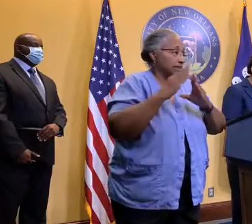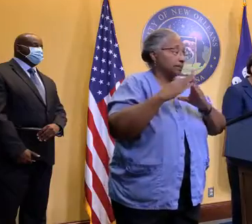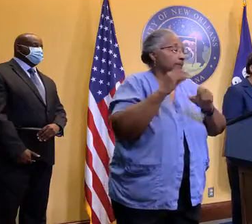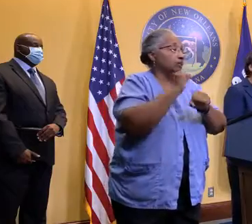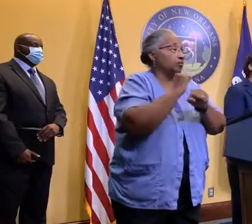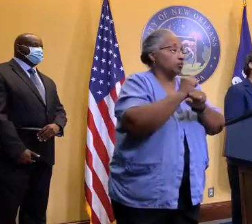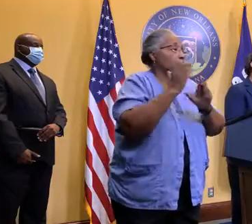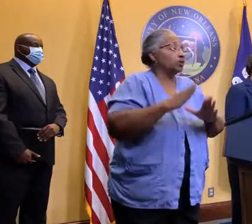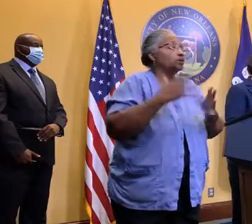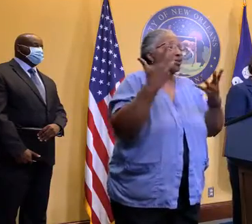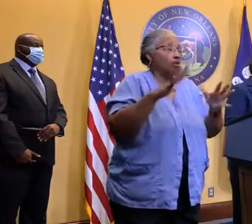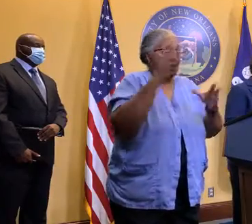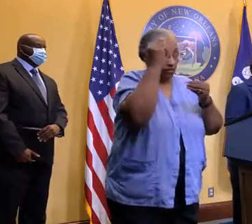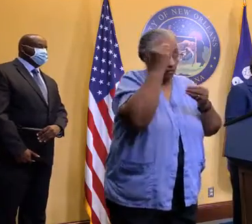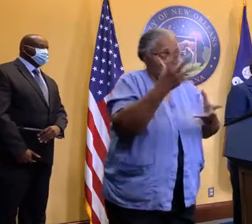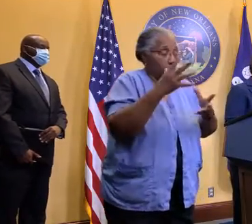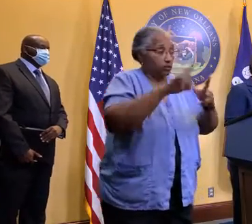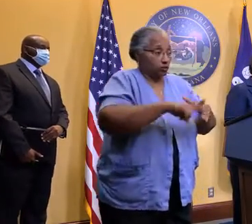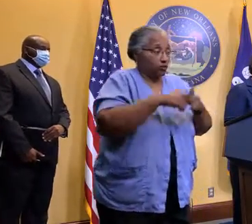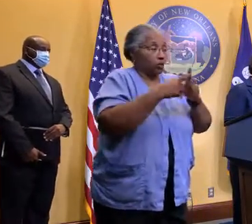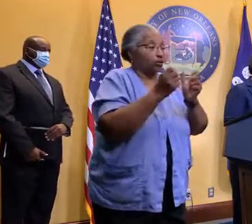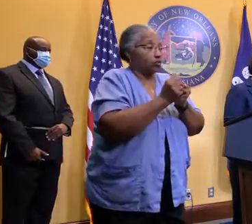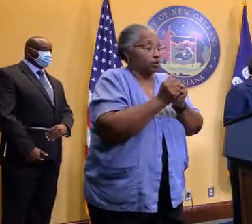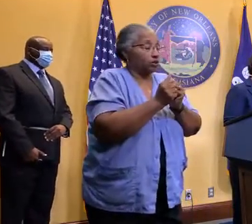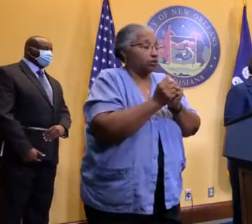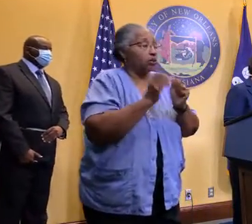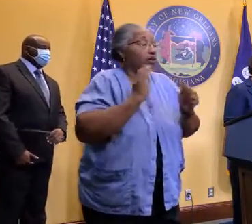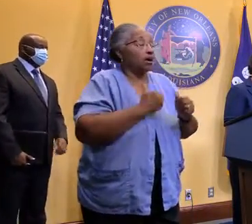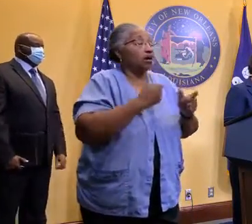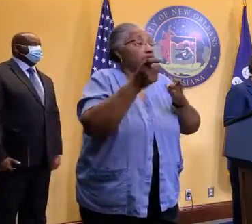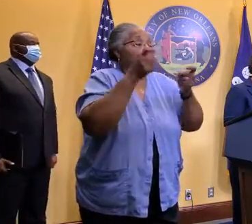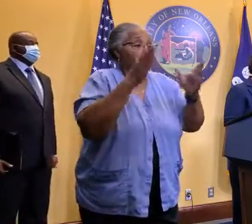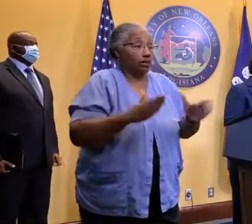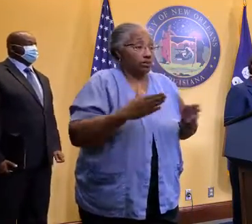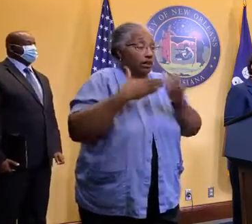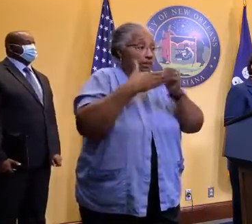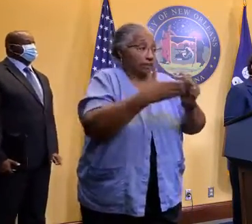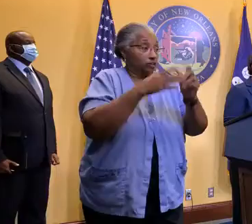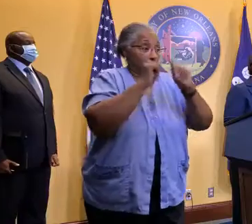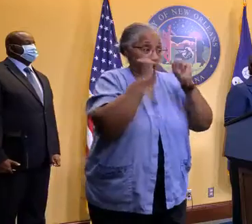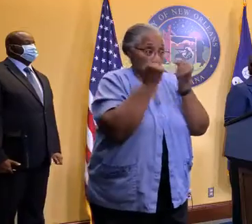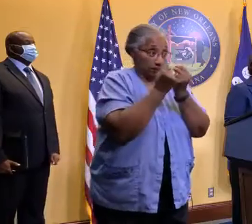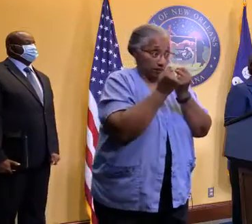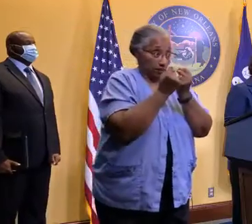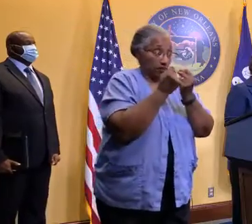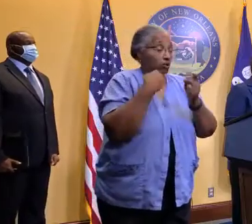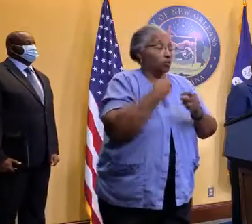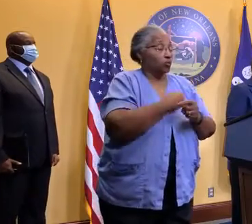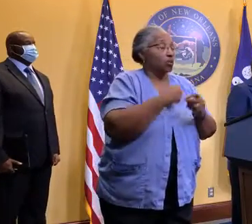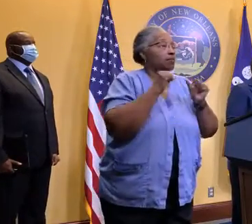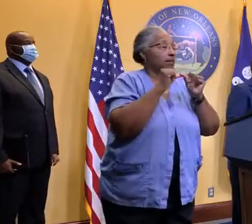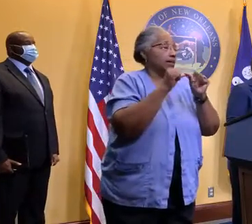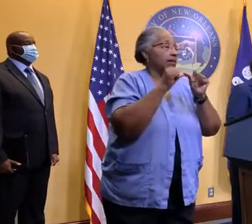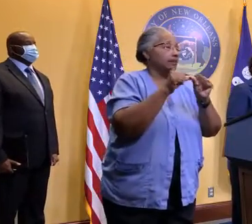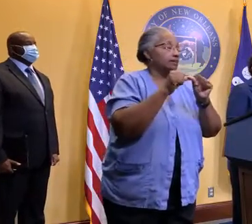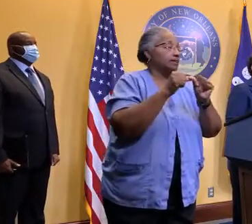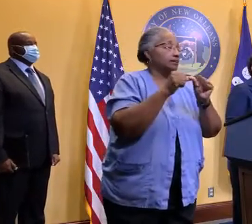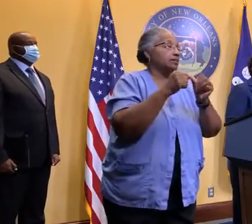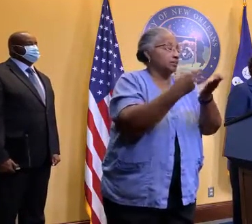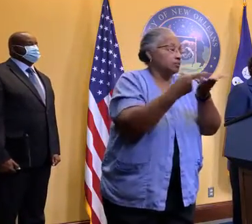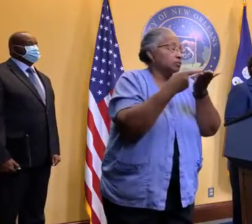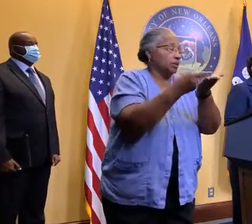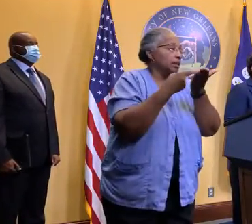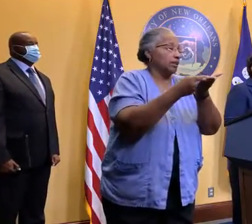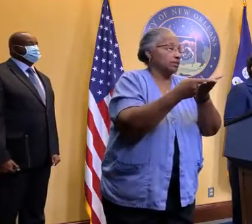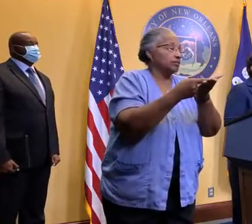been notified, of course, starting with our directors, our leadership teams, and we have been in constant